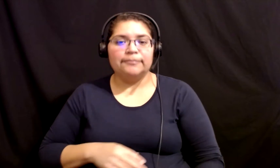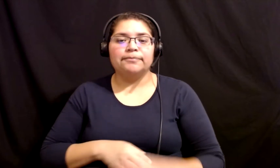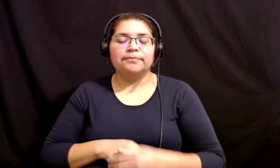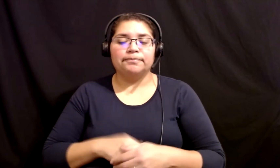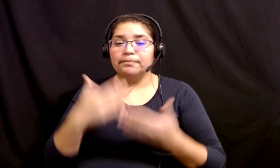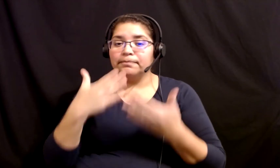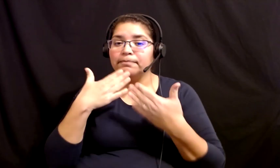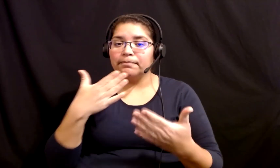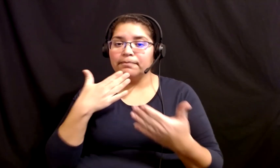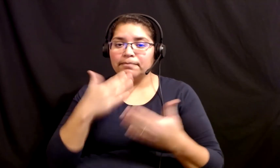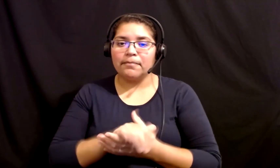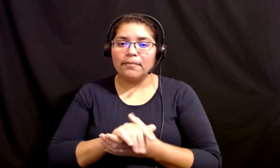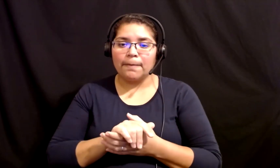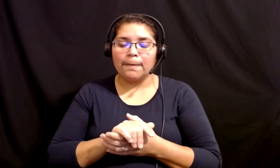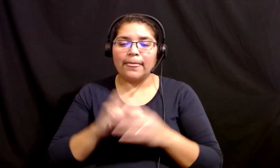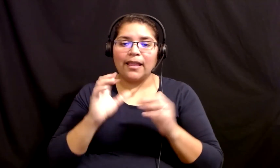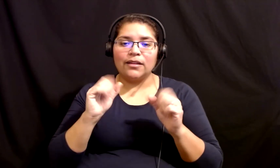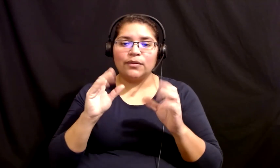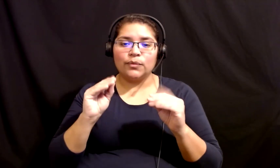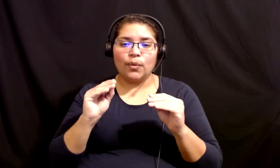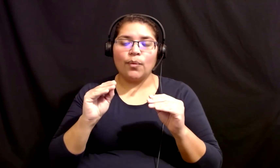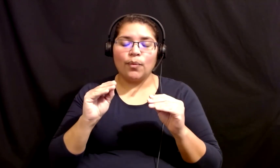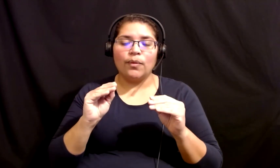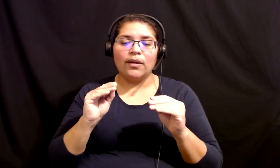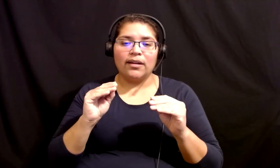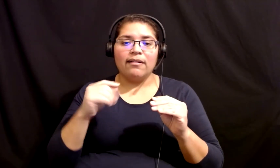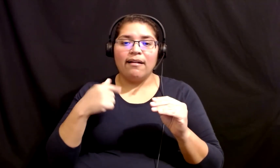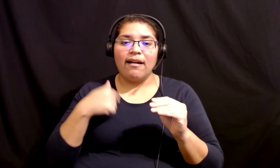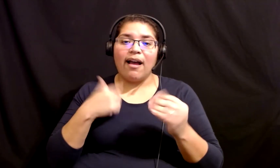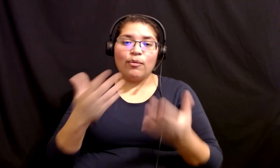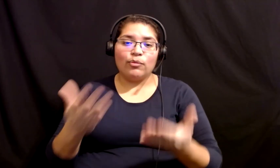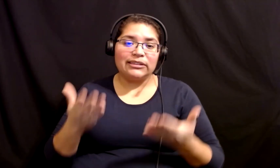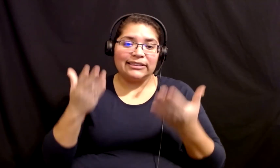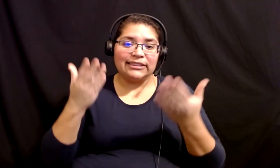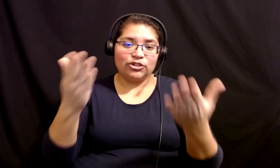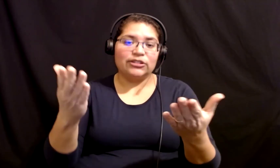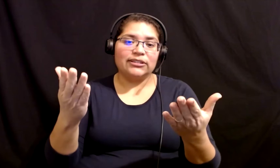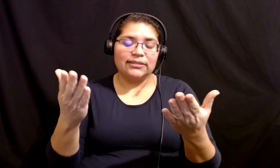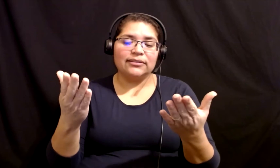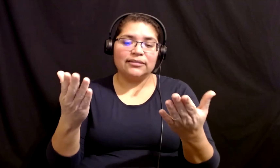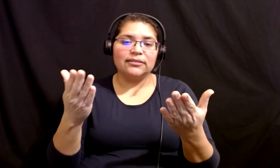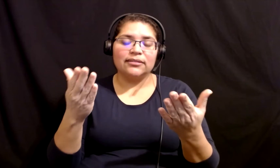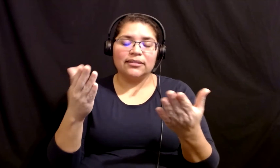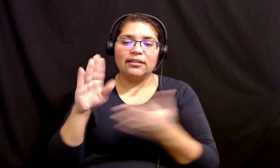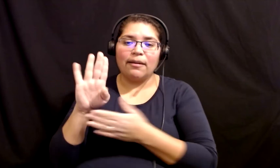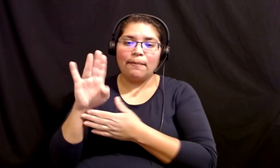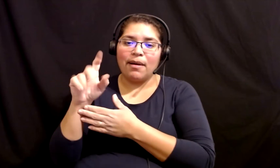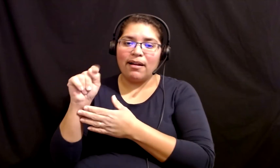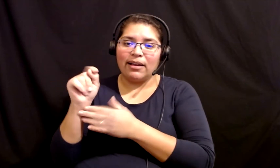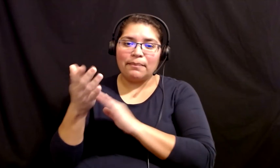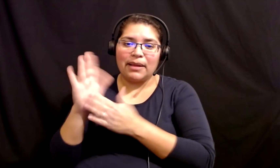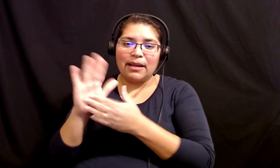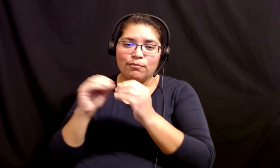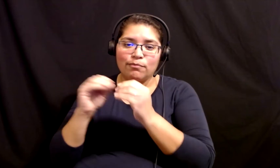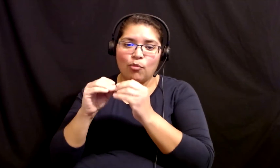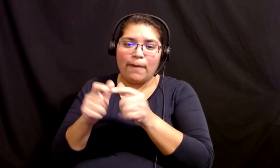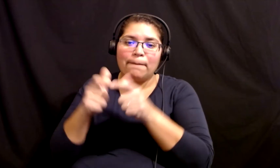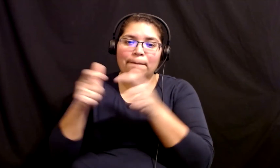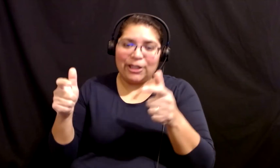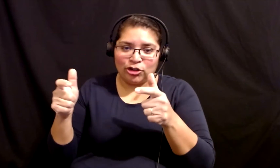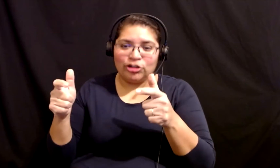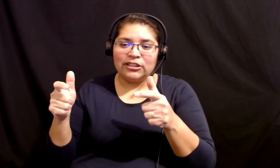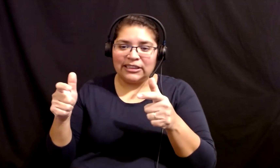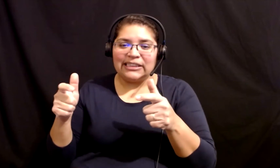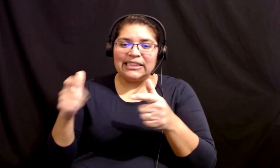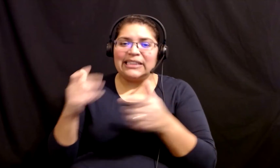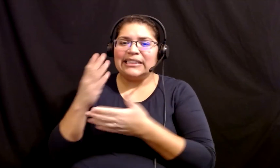Thank you. So what I'm going to suggest is that the buckets get a little bit bigger. I think there's certain